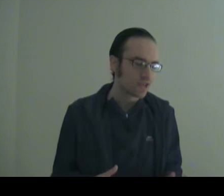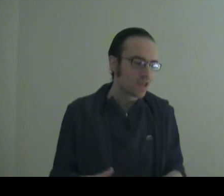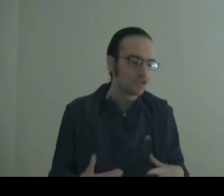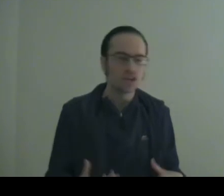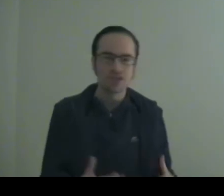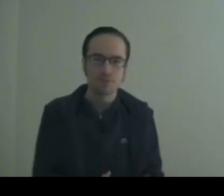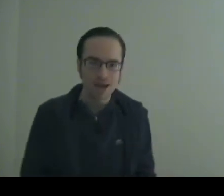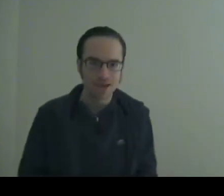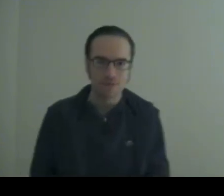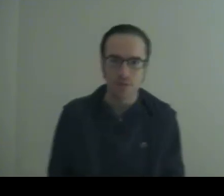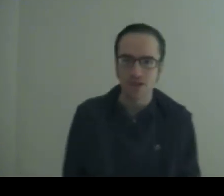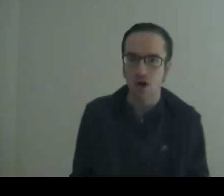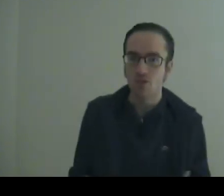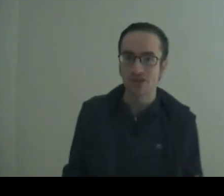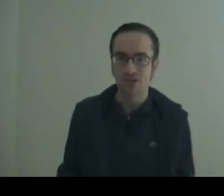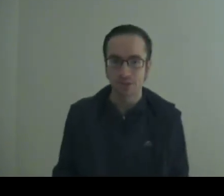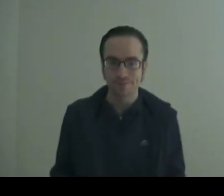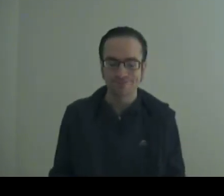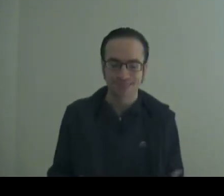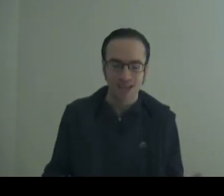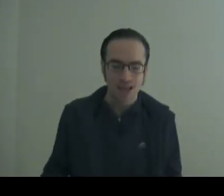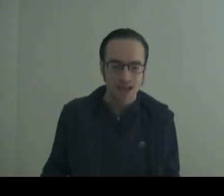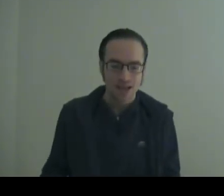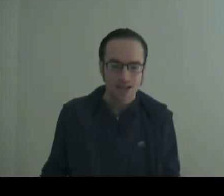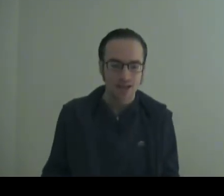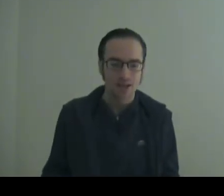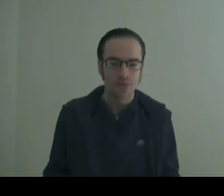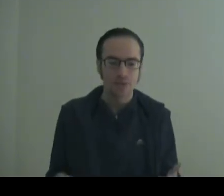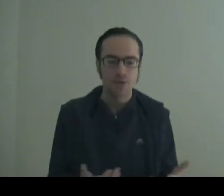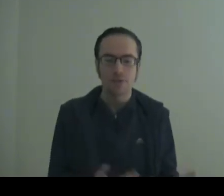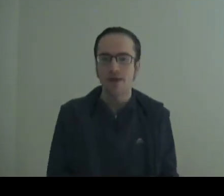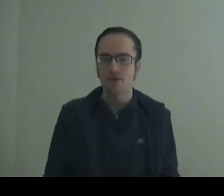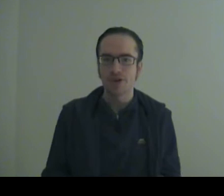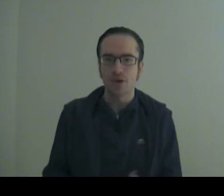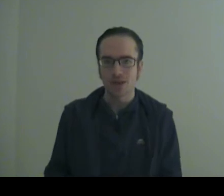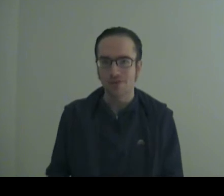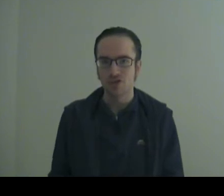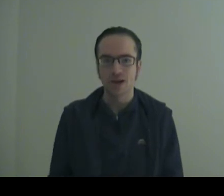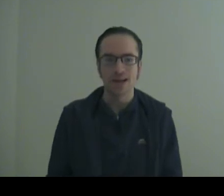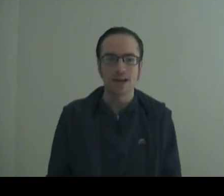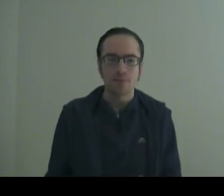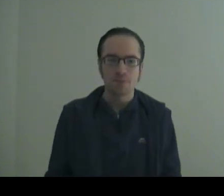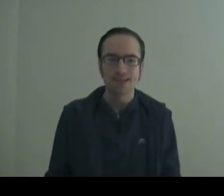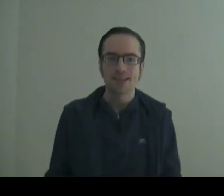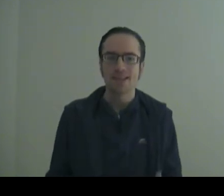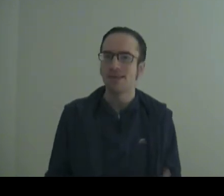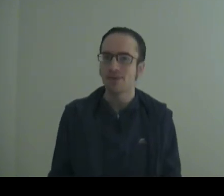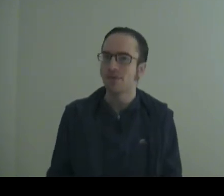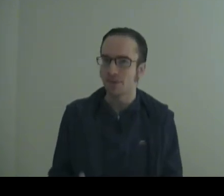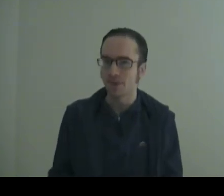the judges made from the original, you know, we have Rico and we have Dredd. Basically, that was a